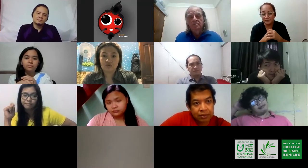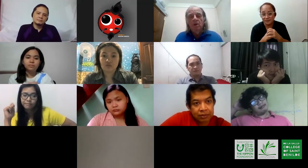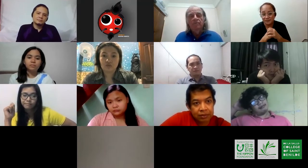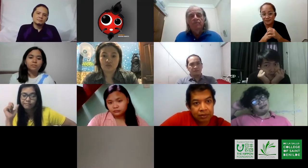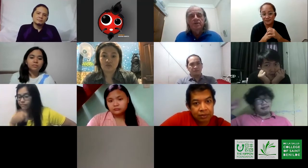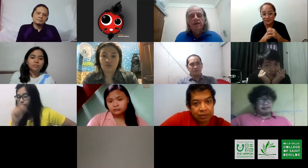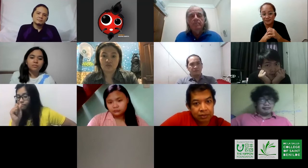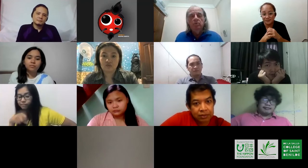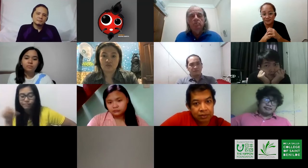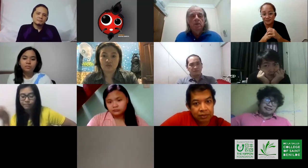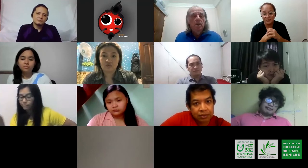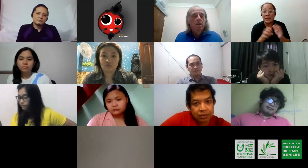For example,